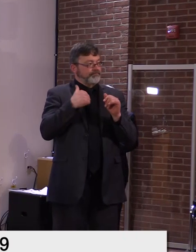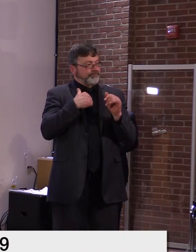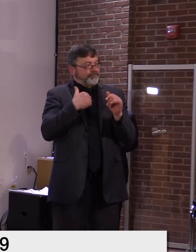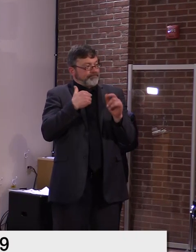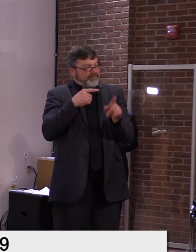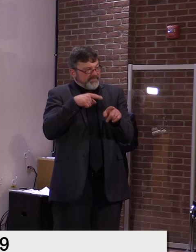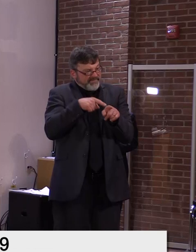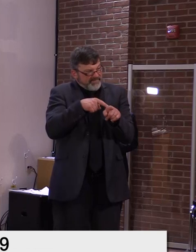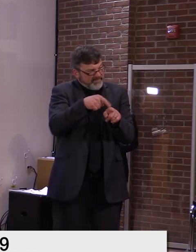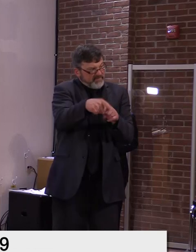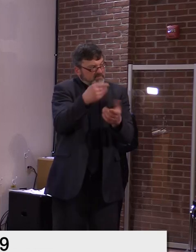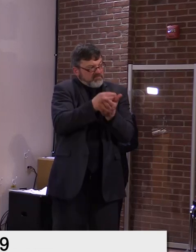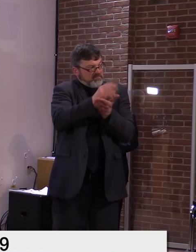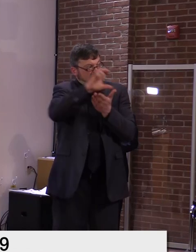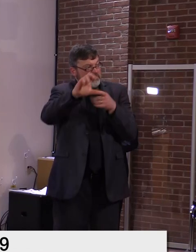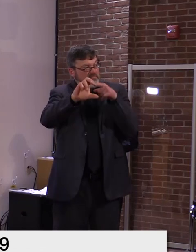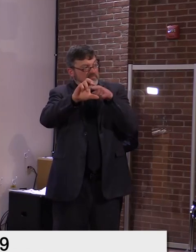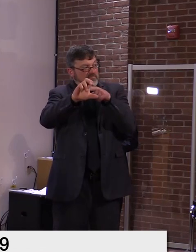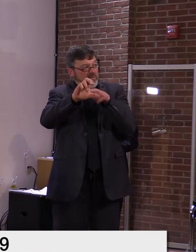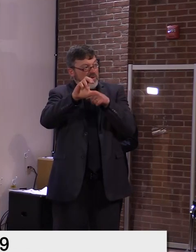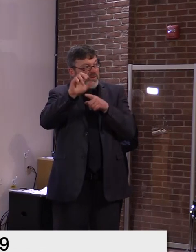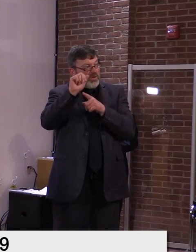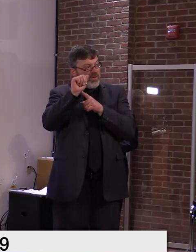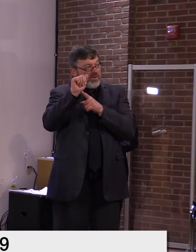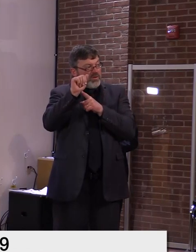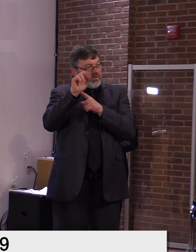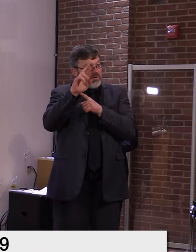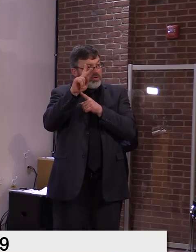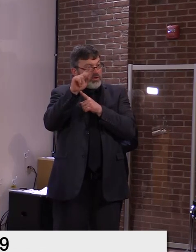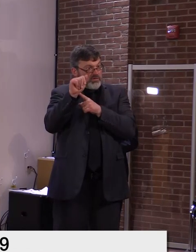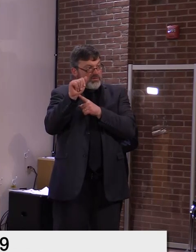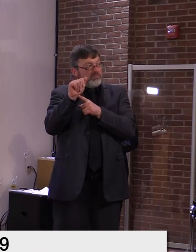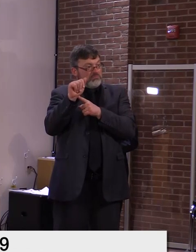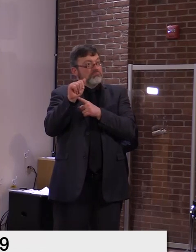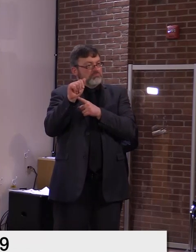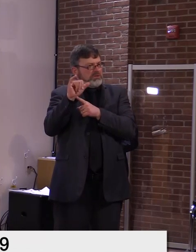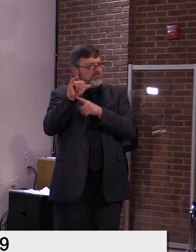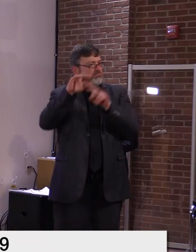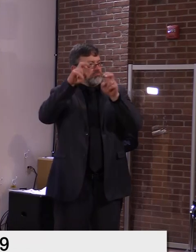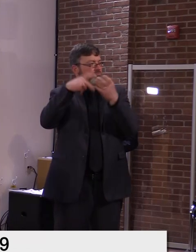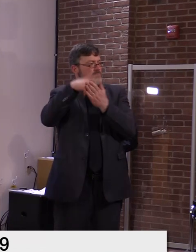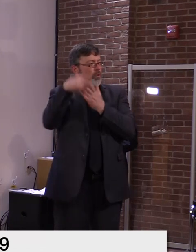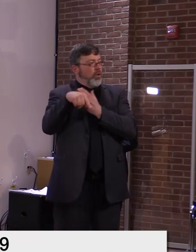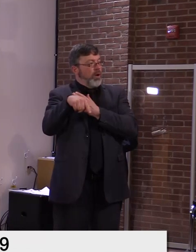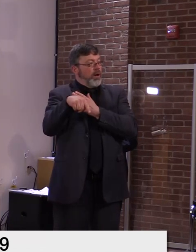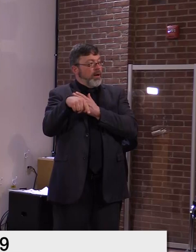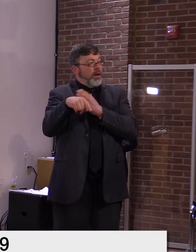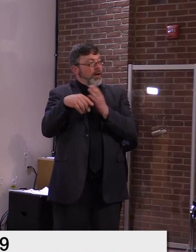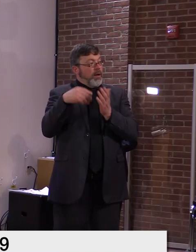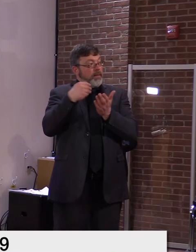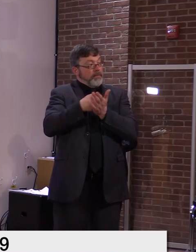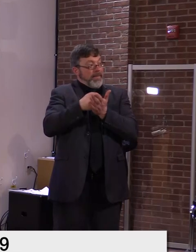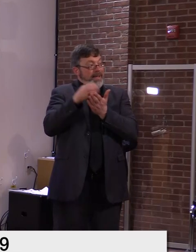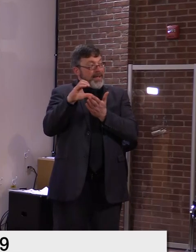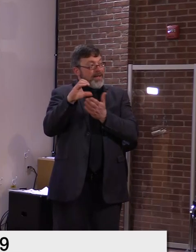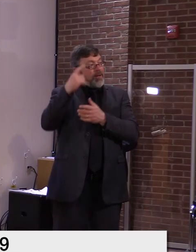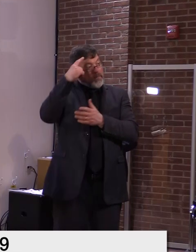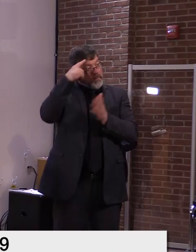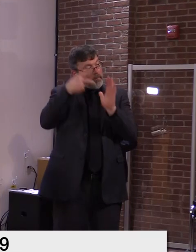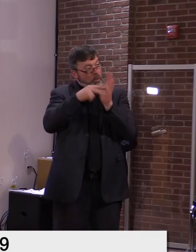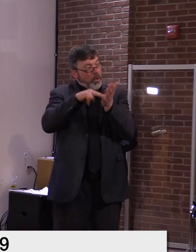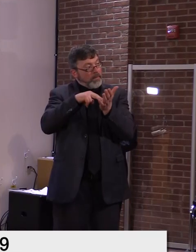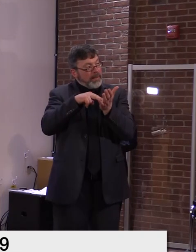required set-asides, so required funding that has to be required to actually fund after-school summer